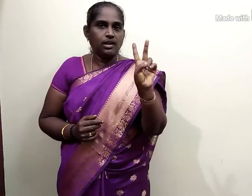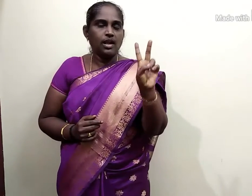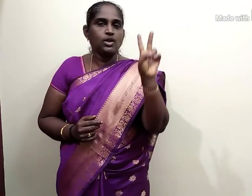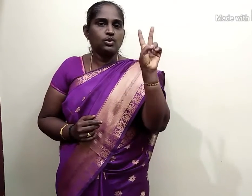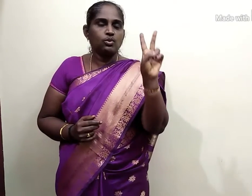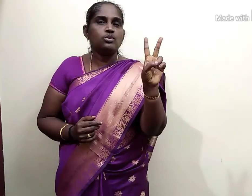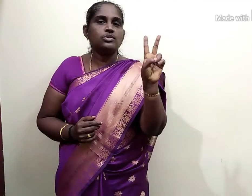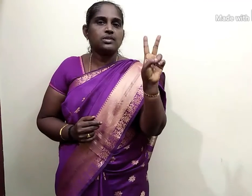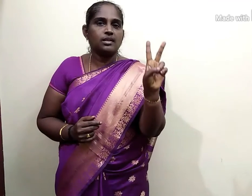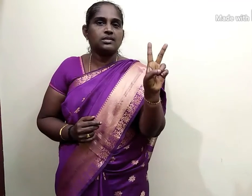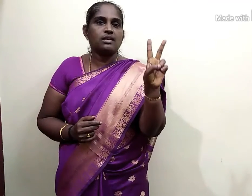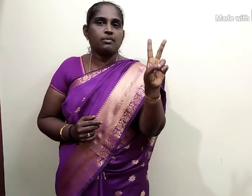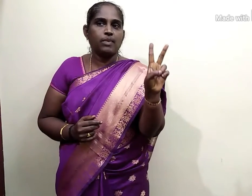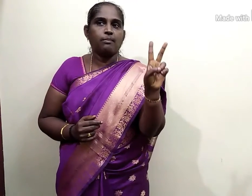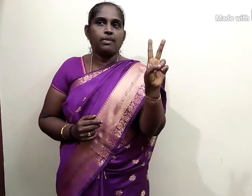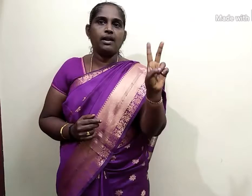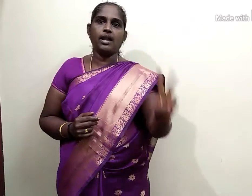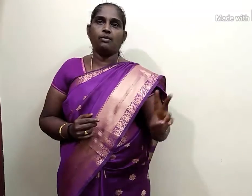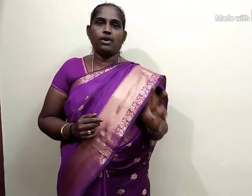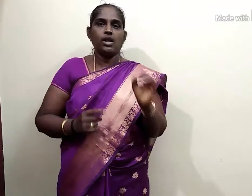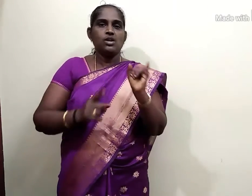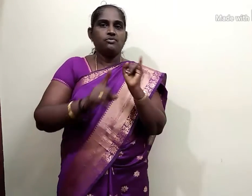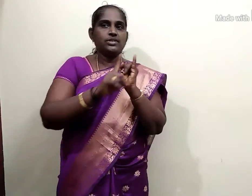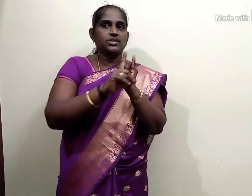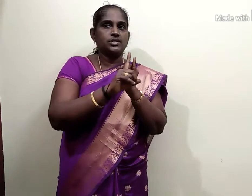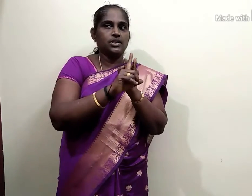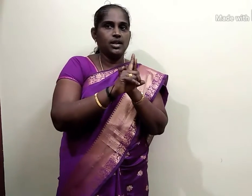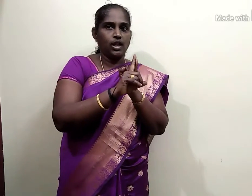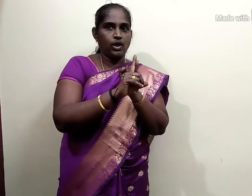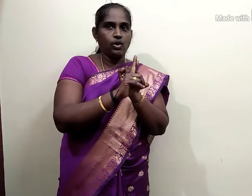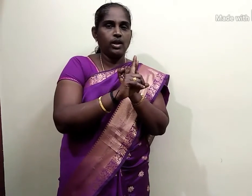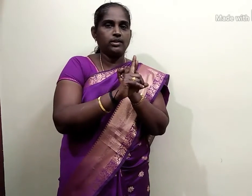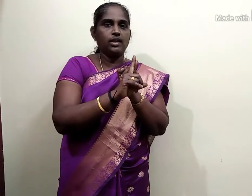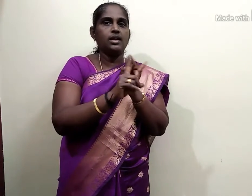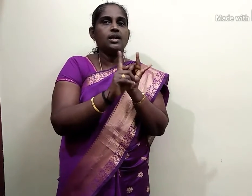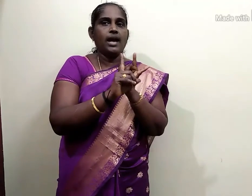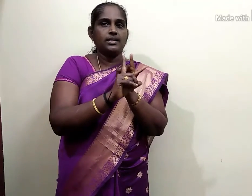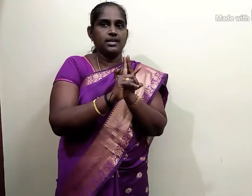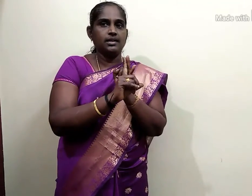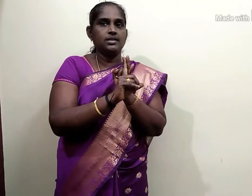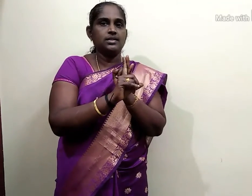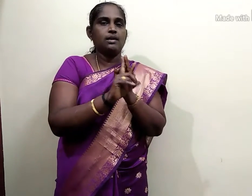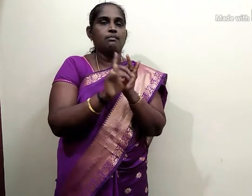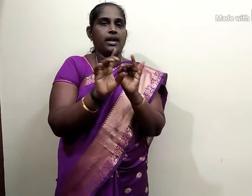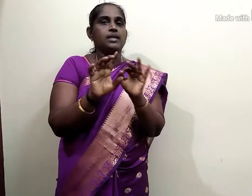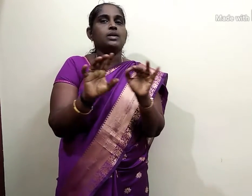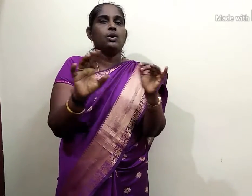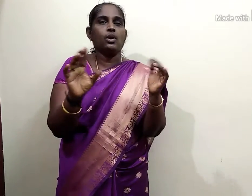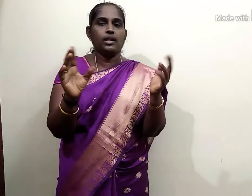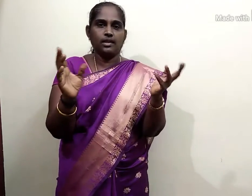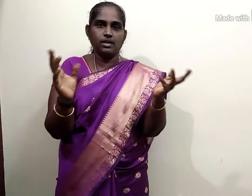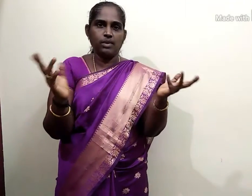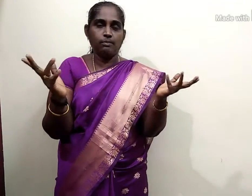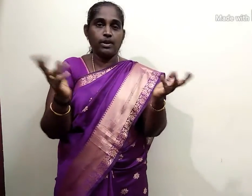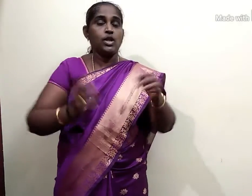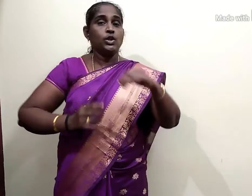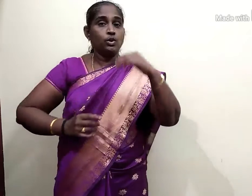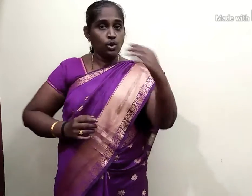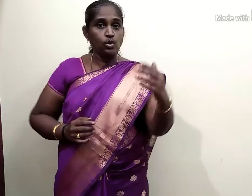India, 2 sets of people lived. First set Neolithic and second set of microlithic people. You know